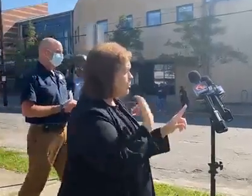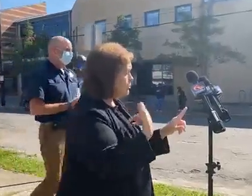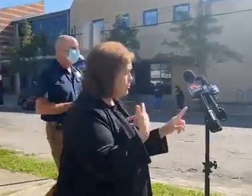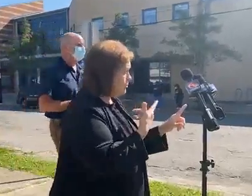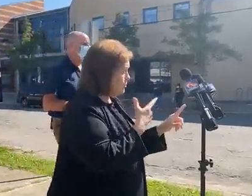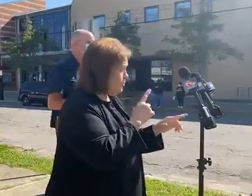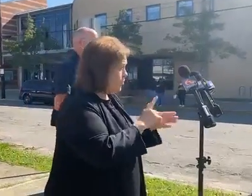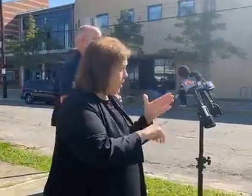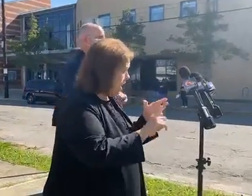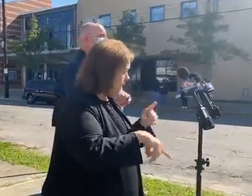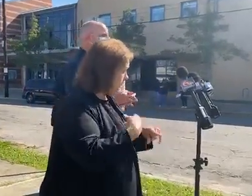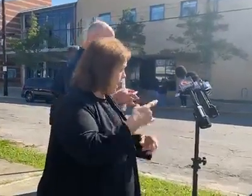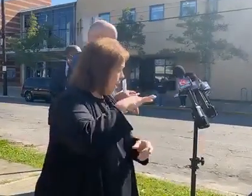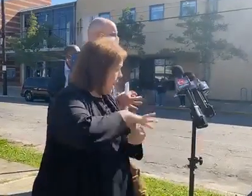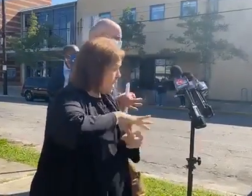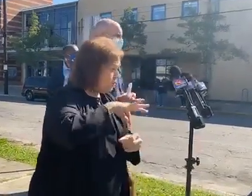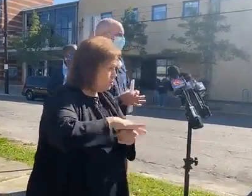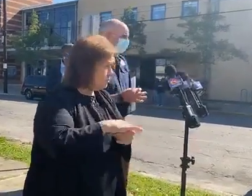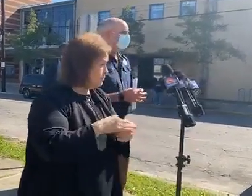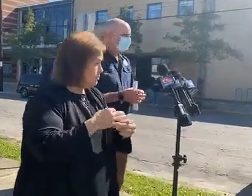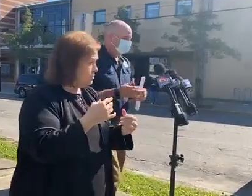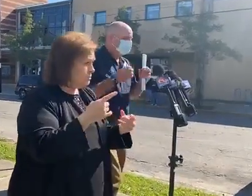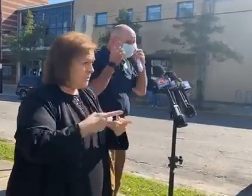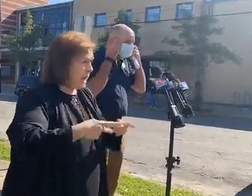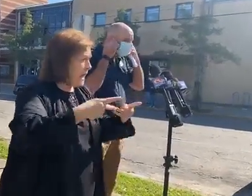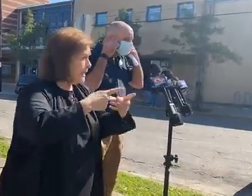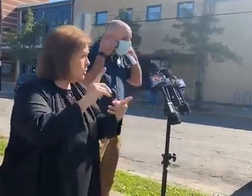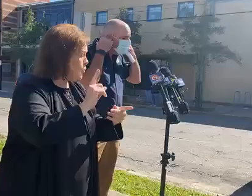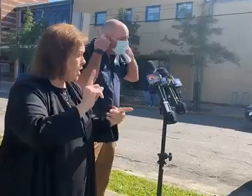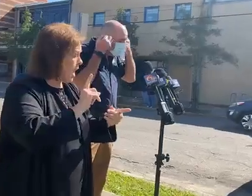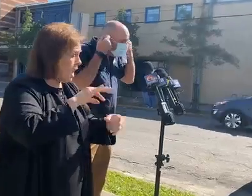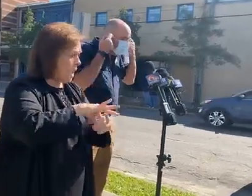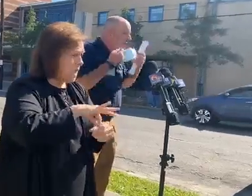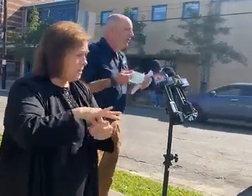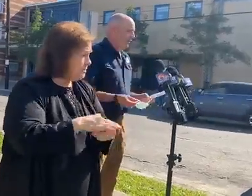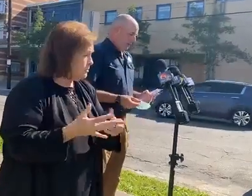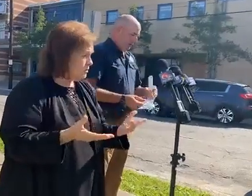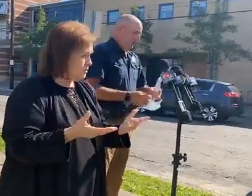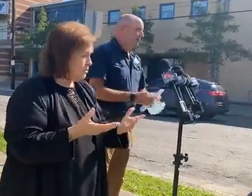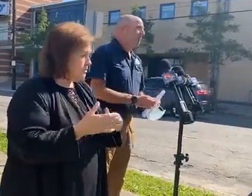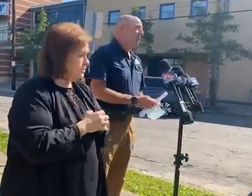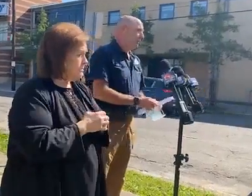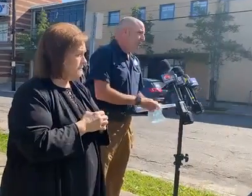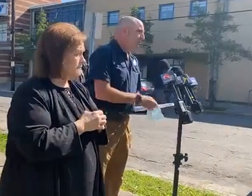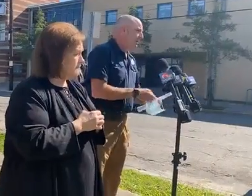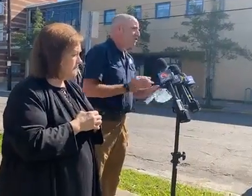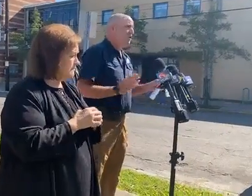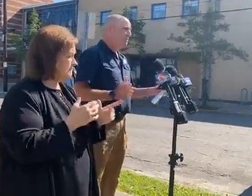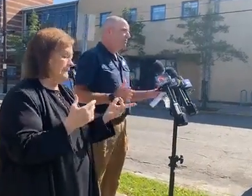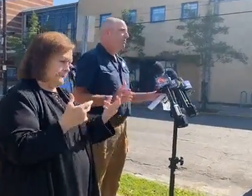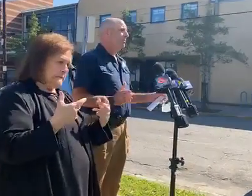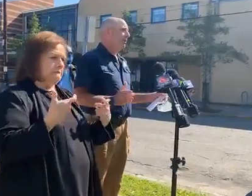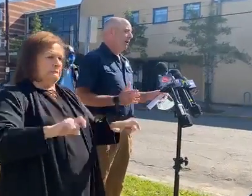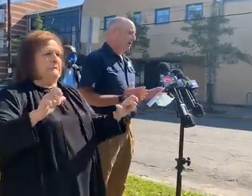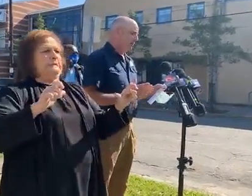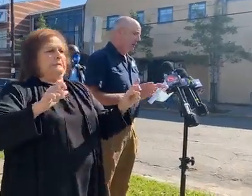What about current election polling locations? What's the status of it? It's a big